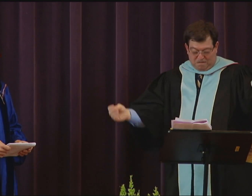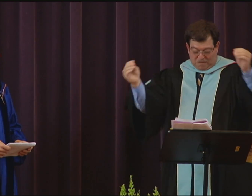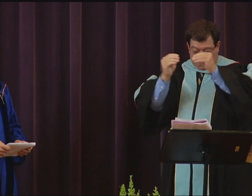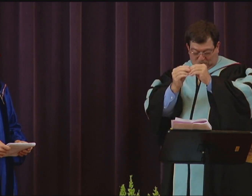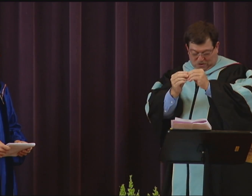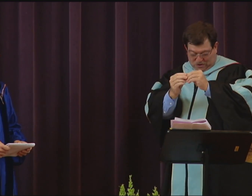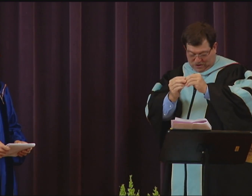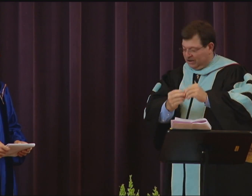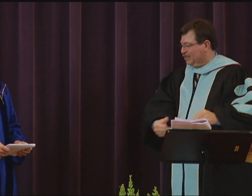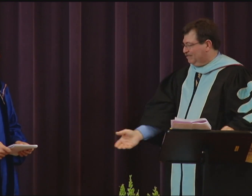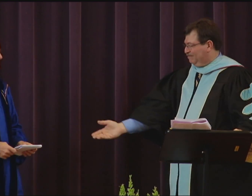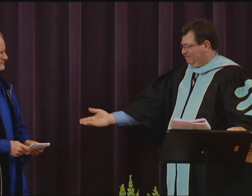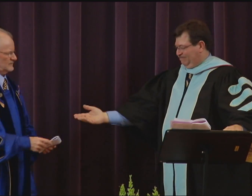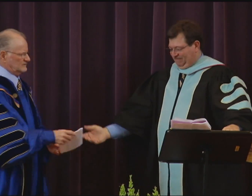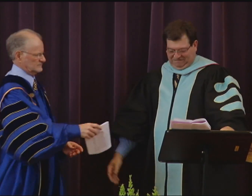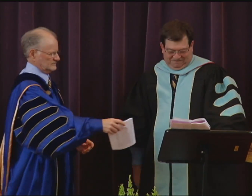years or more.